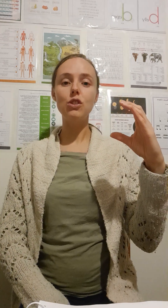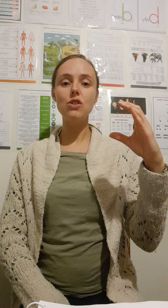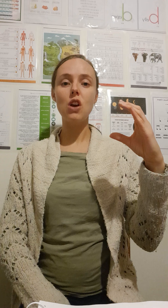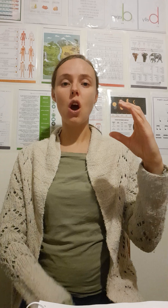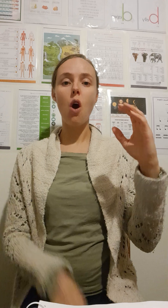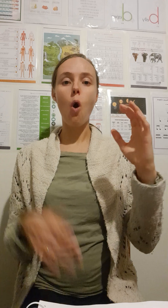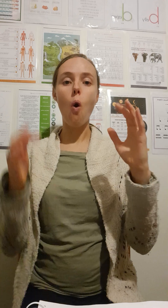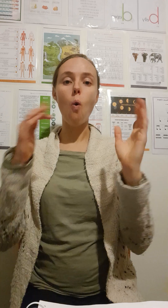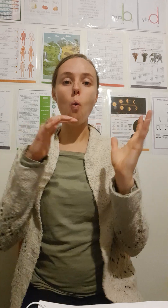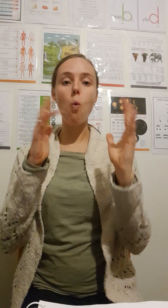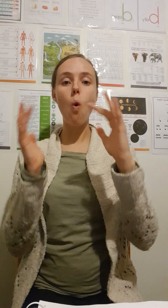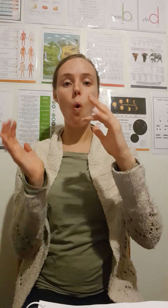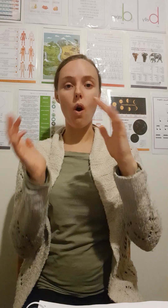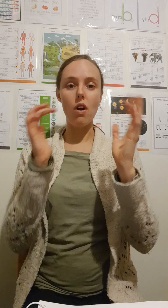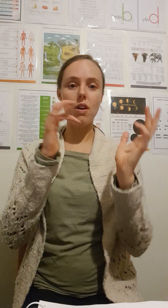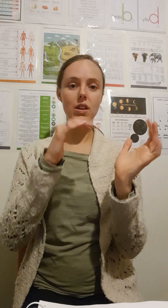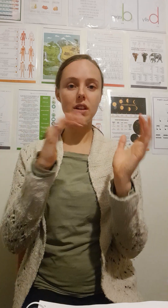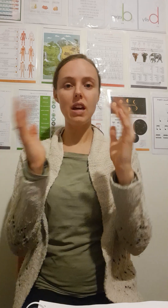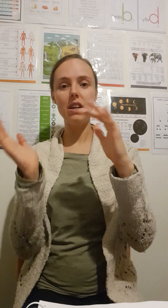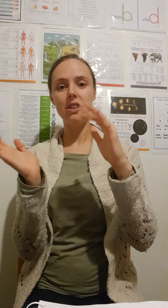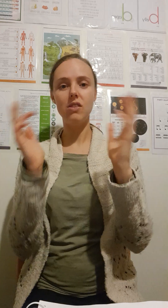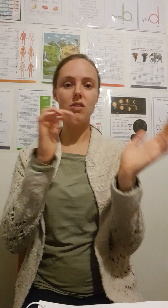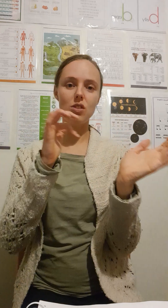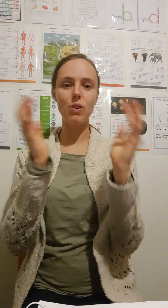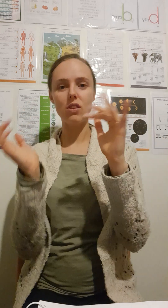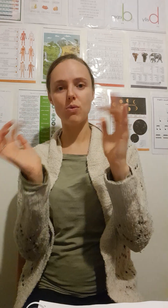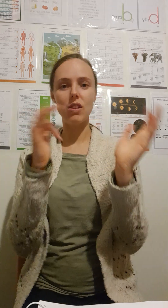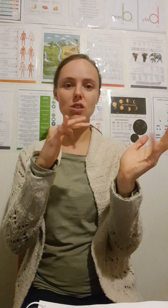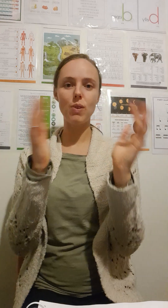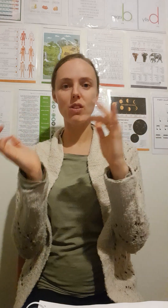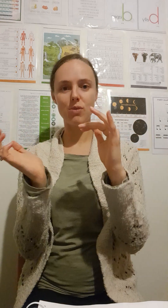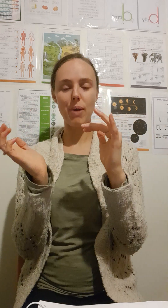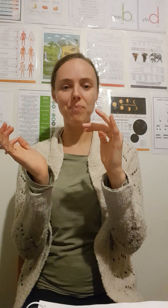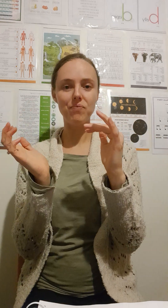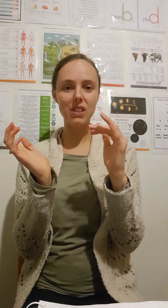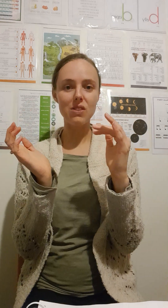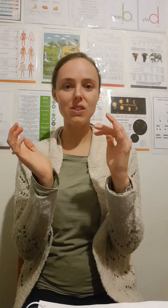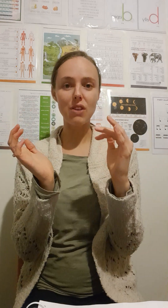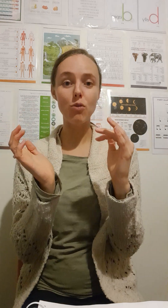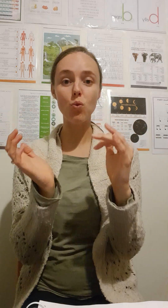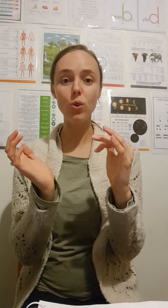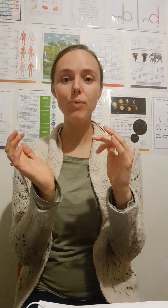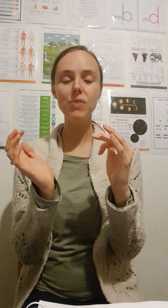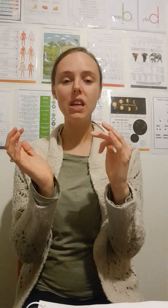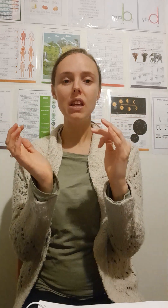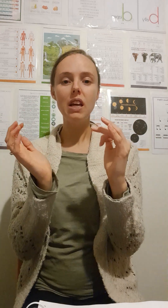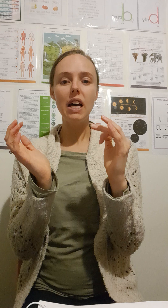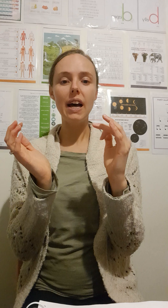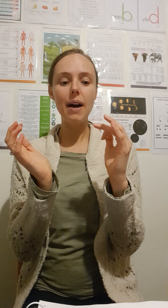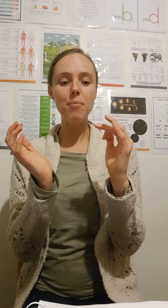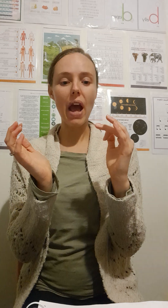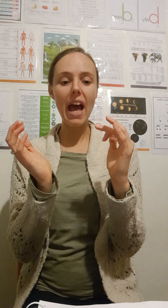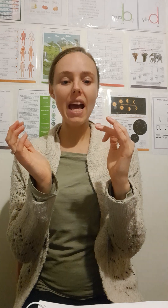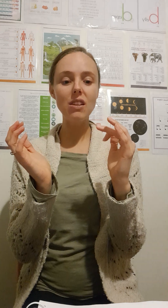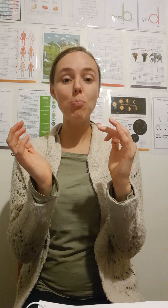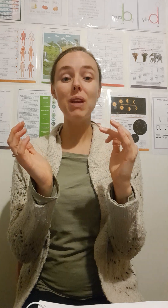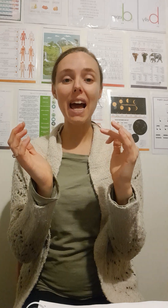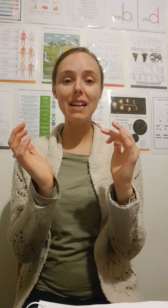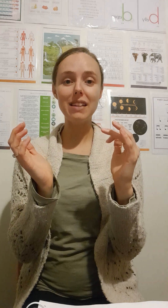Years' War. Okay, this way, this way, this way, this way. The sign for war. And Black